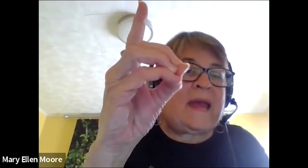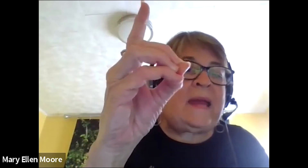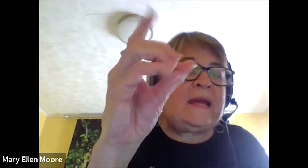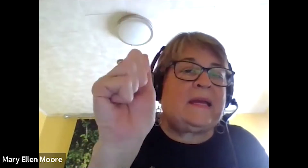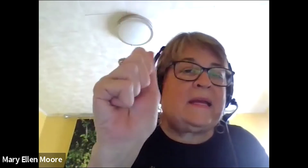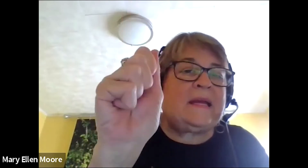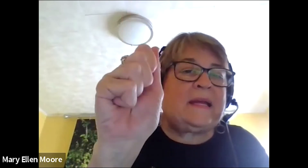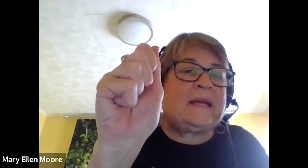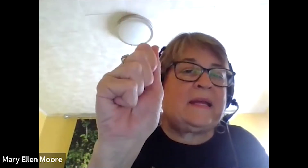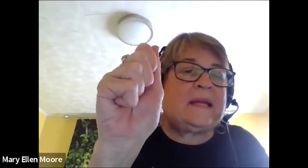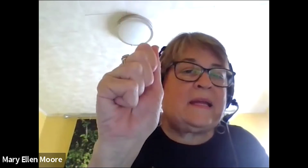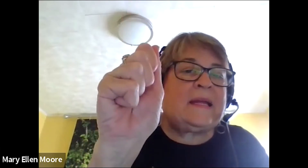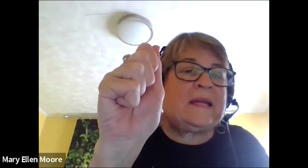A.